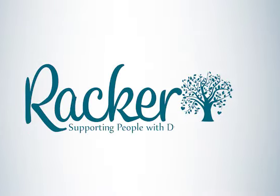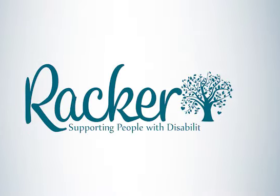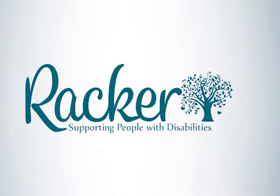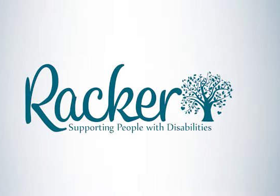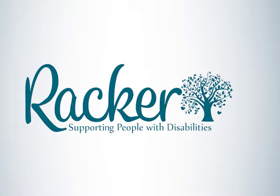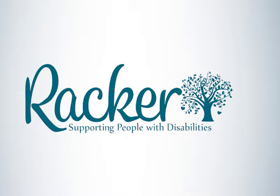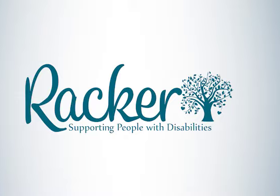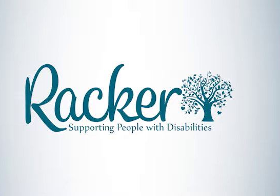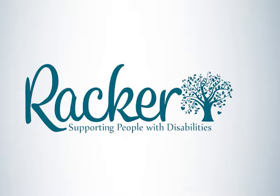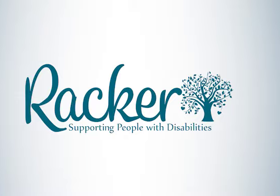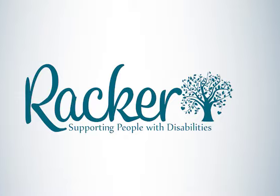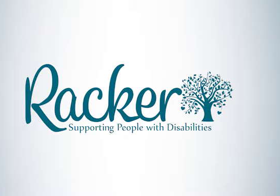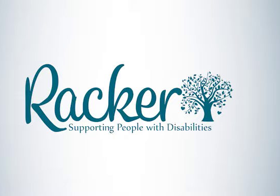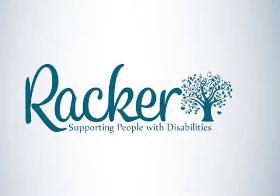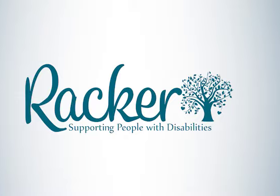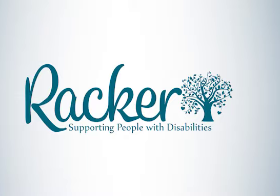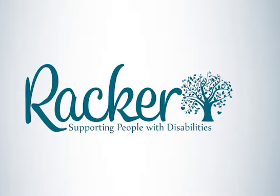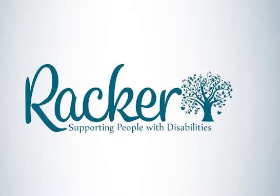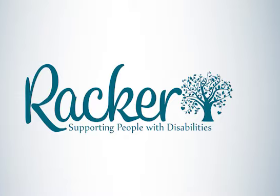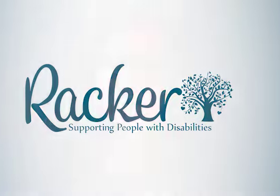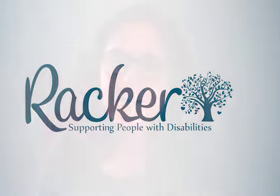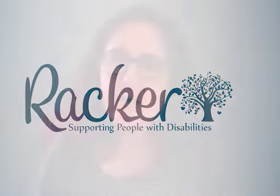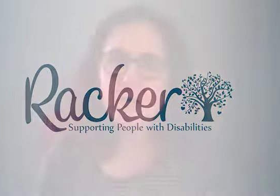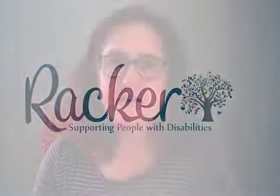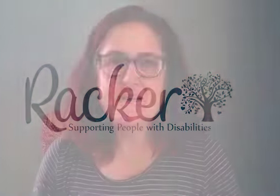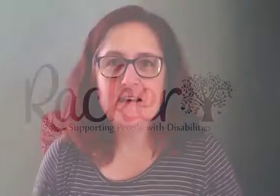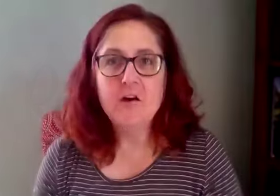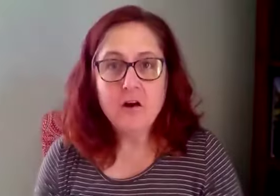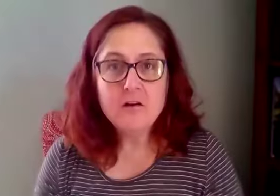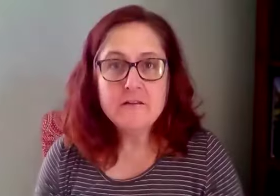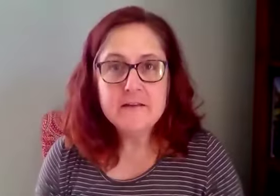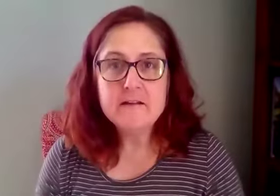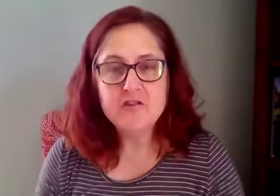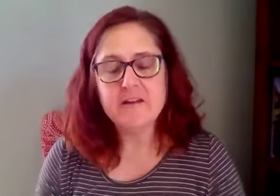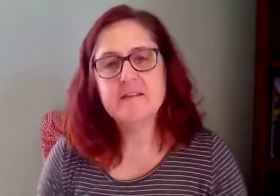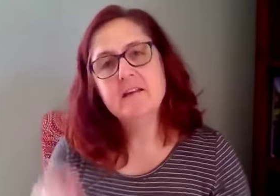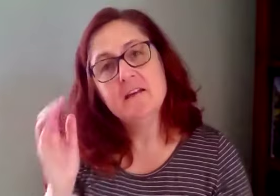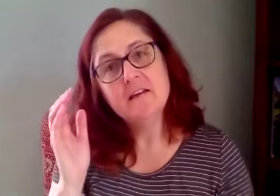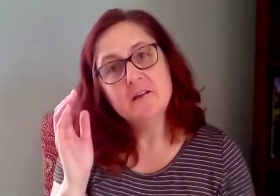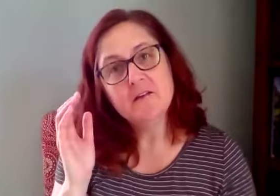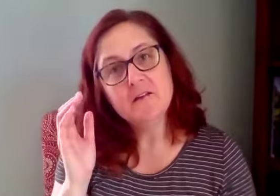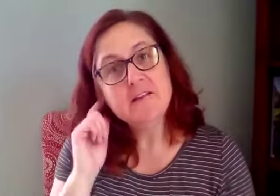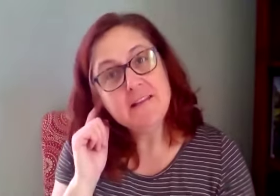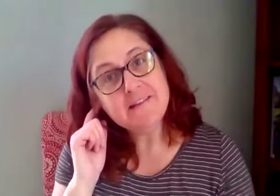Hi friends, it's Miss Karen. Today, we're gonna sing All the Little Chicks.